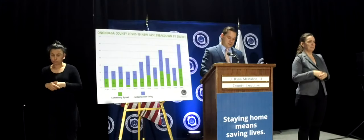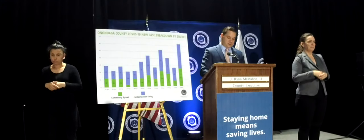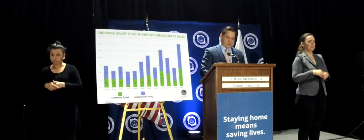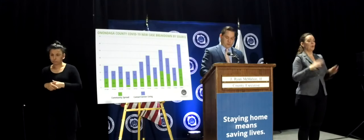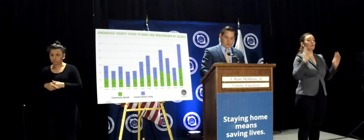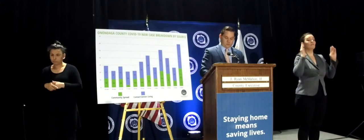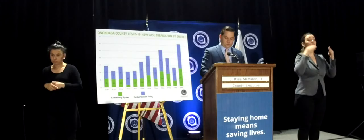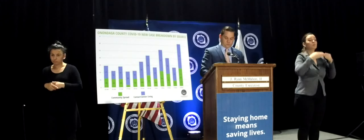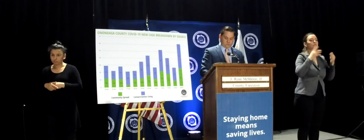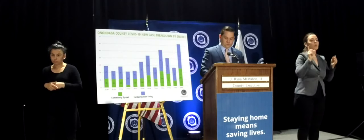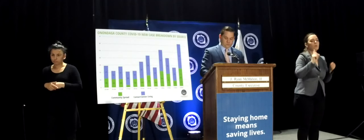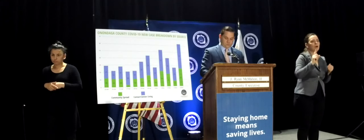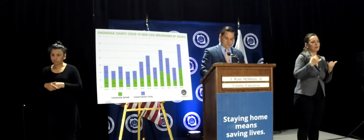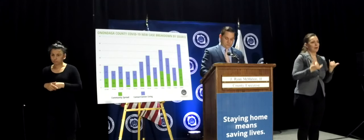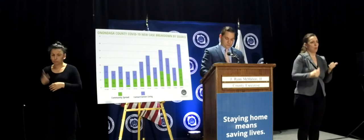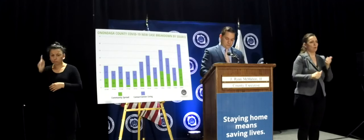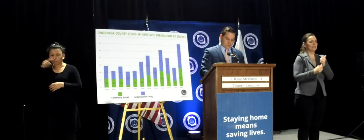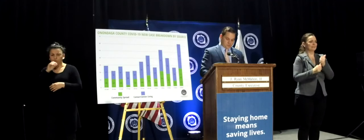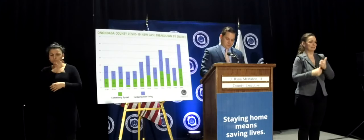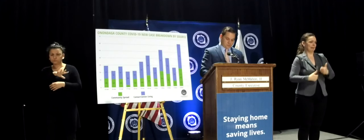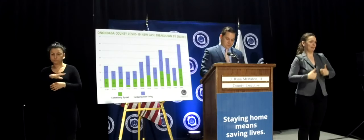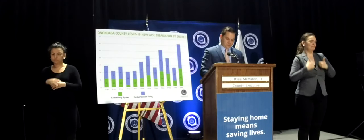I'll have that for you tomorrow.